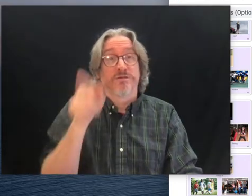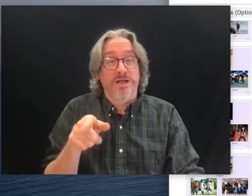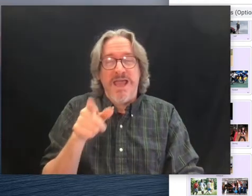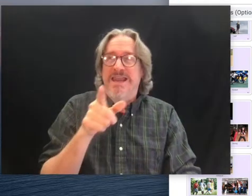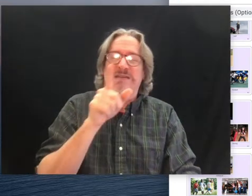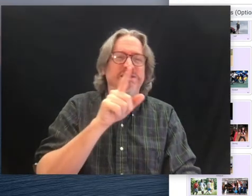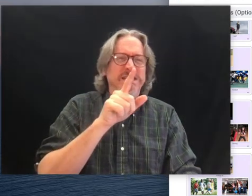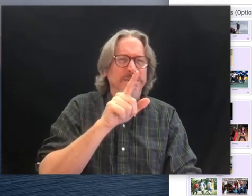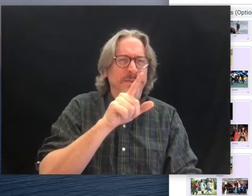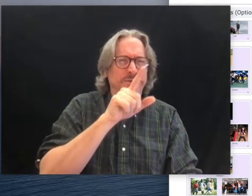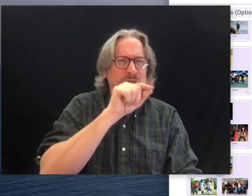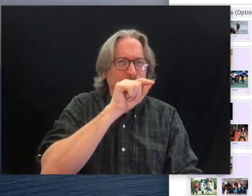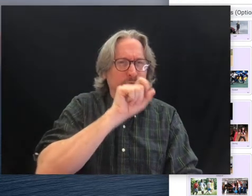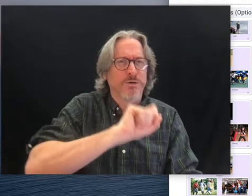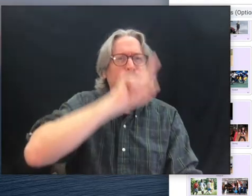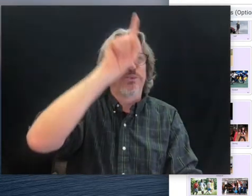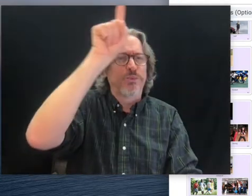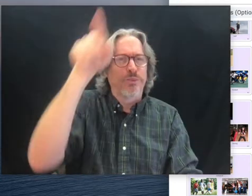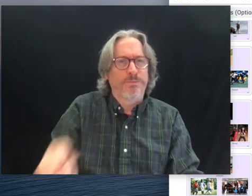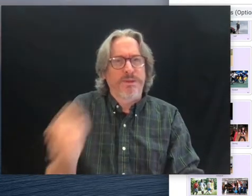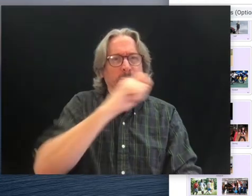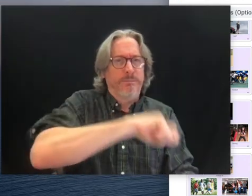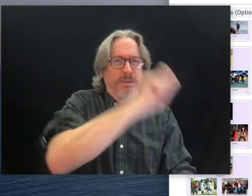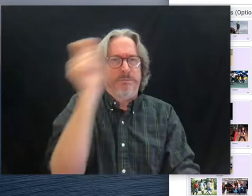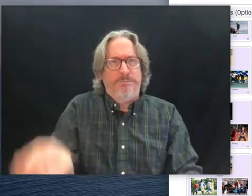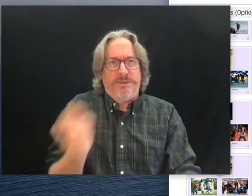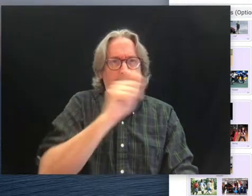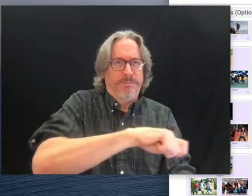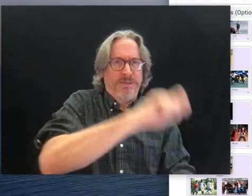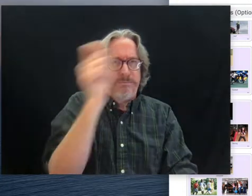bird, and I've seen some people do like bird.